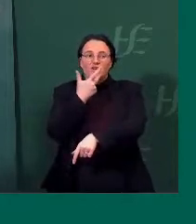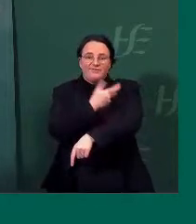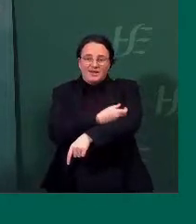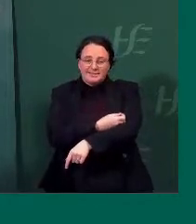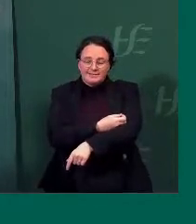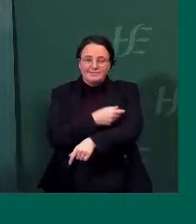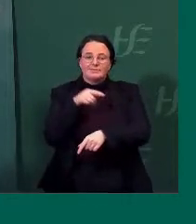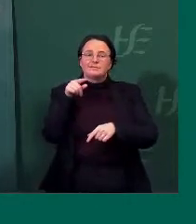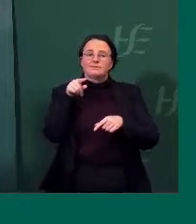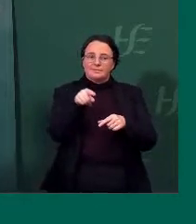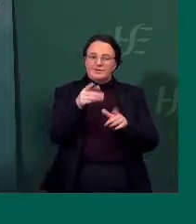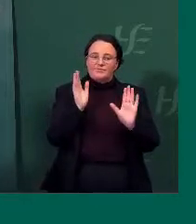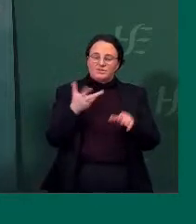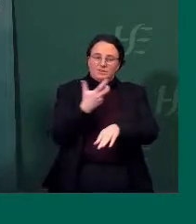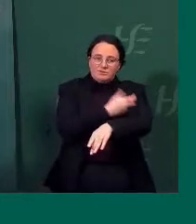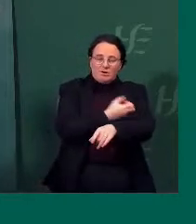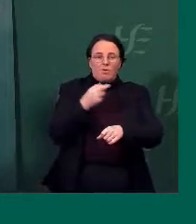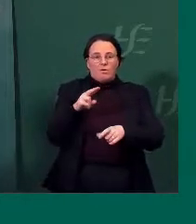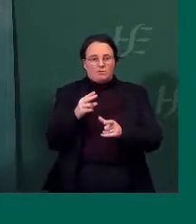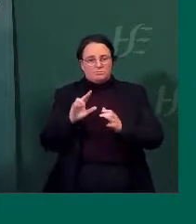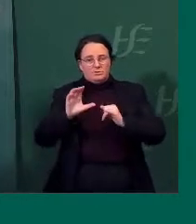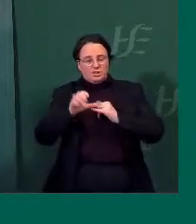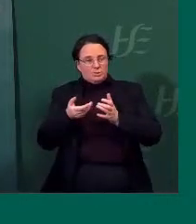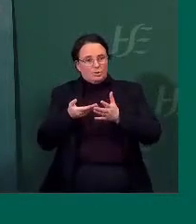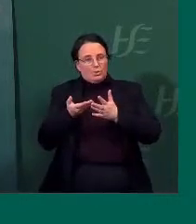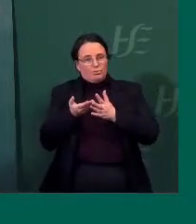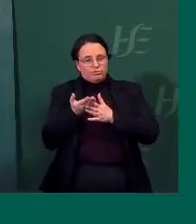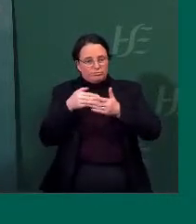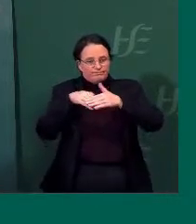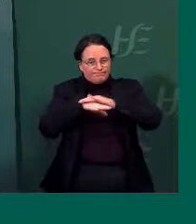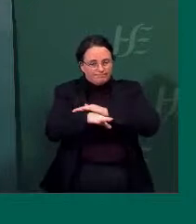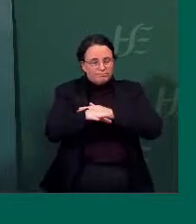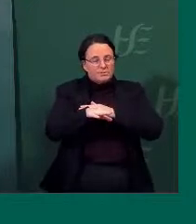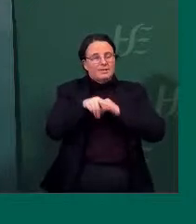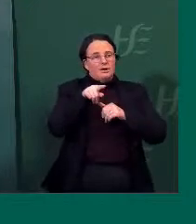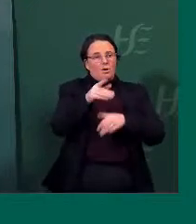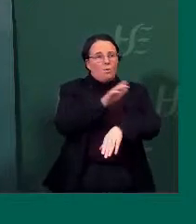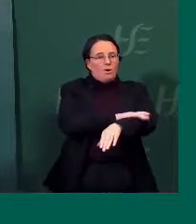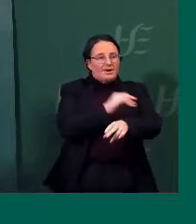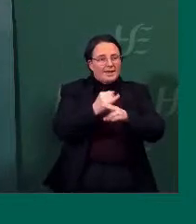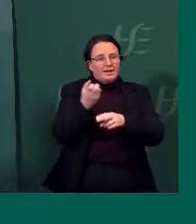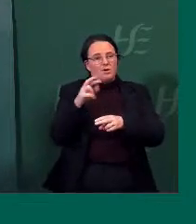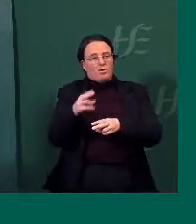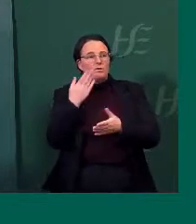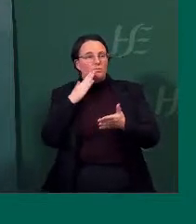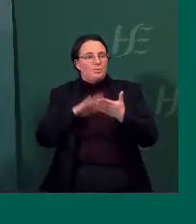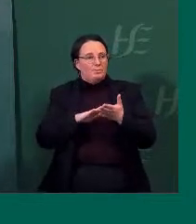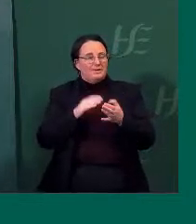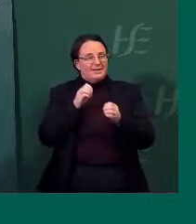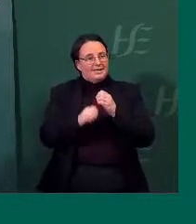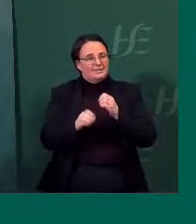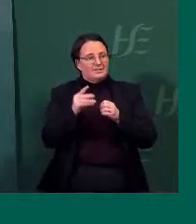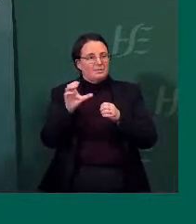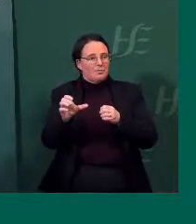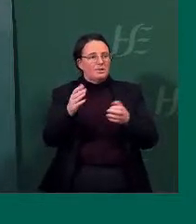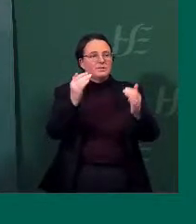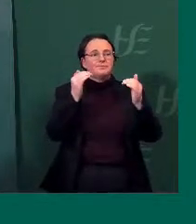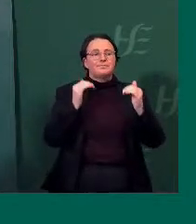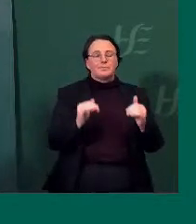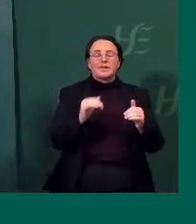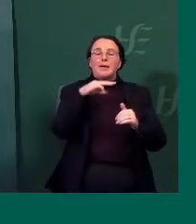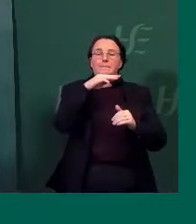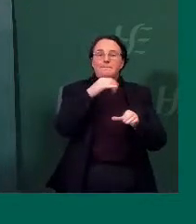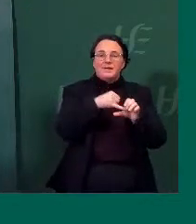either be vaccinated or will have the opportunity through an appointment or a walk-in by the end of December. Medically vulnerable commenced this week, substantial group just shy